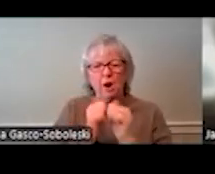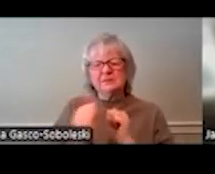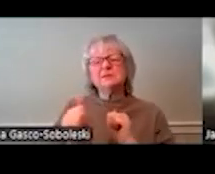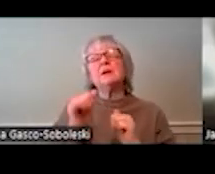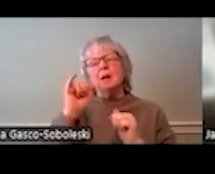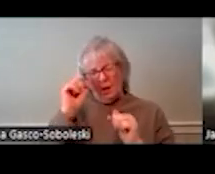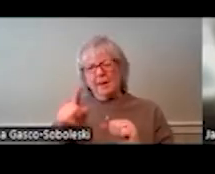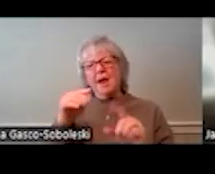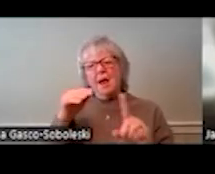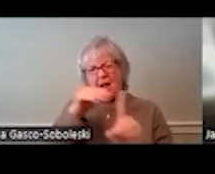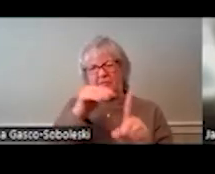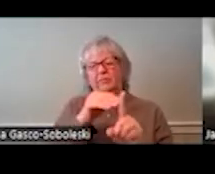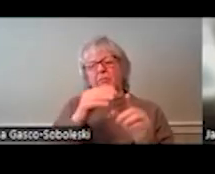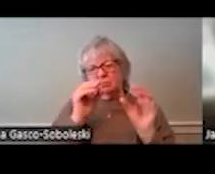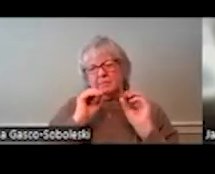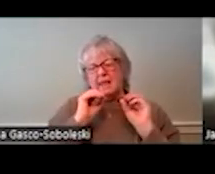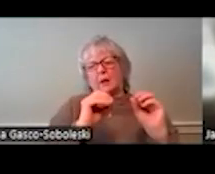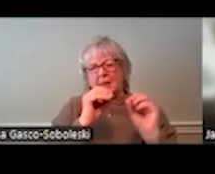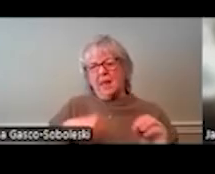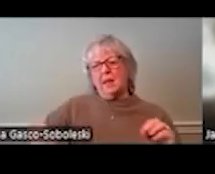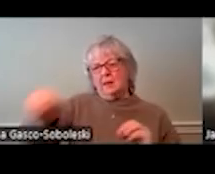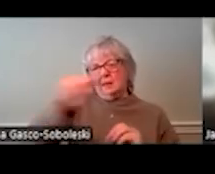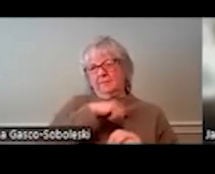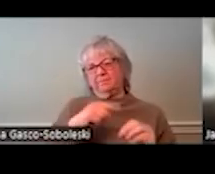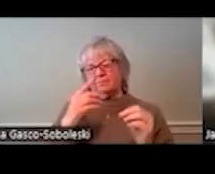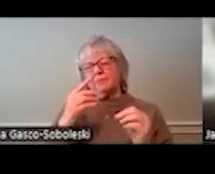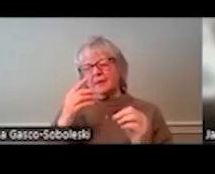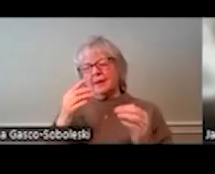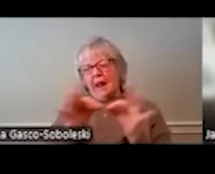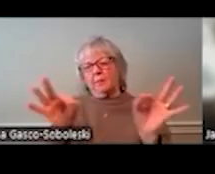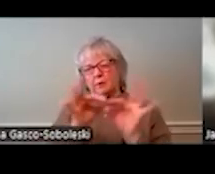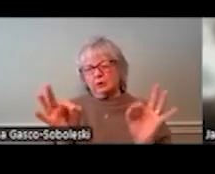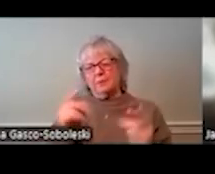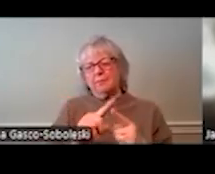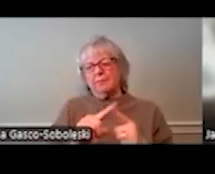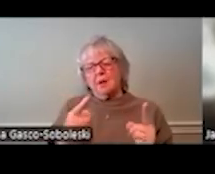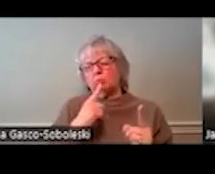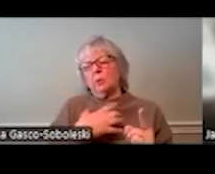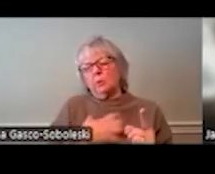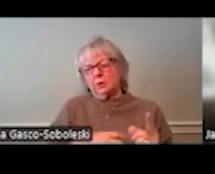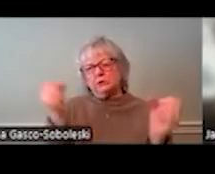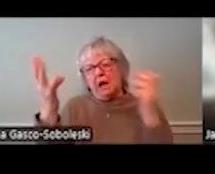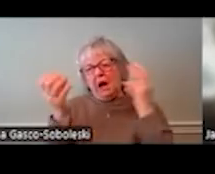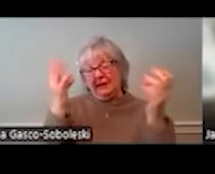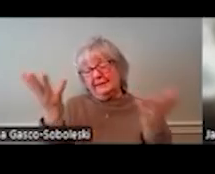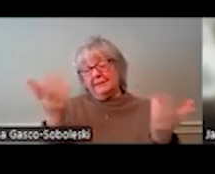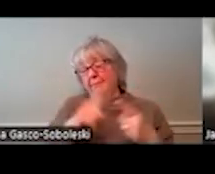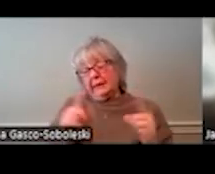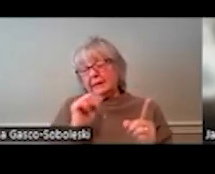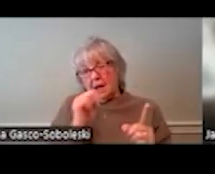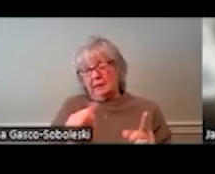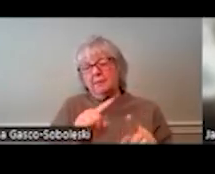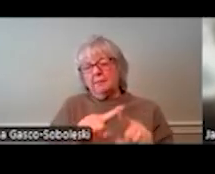to have that for public arenas with sporting events. And that's something that we need to continue educating the community about. Right. But